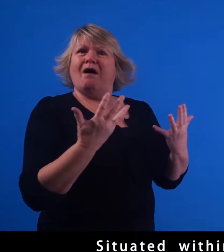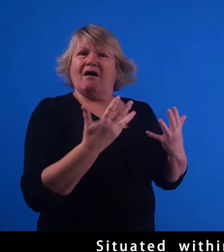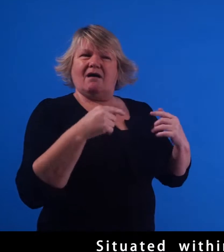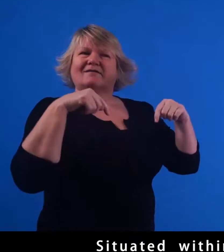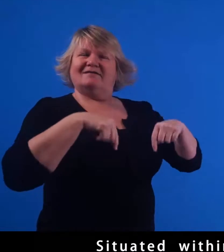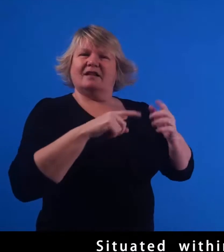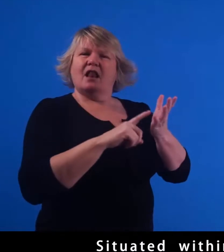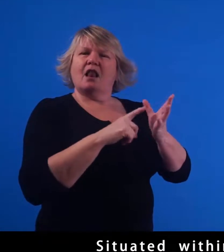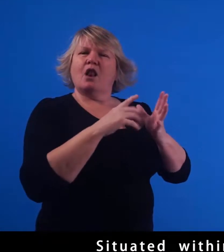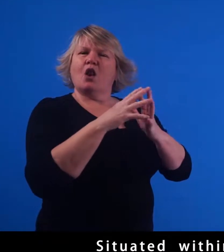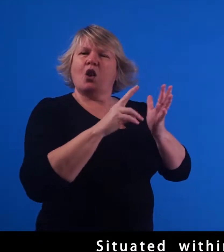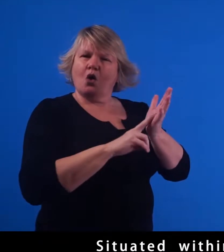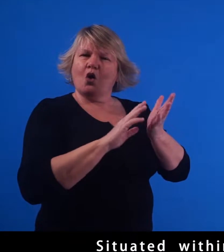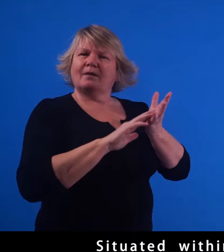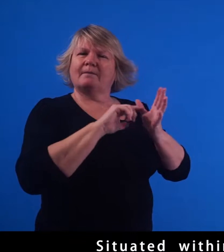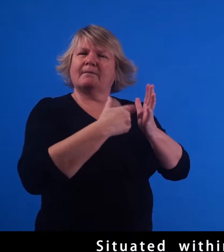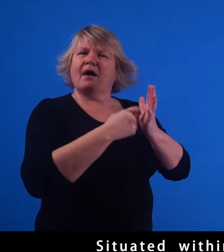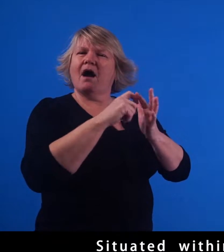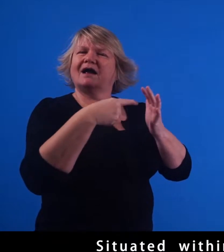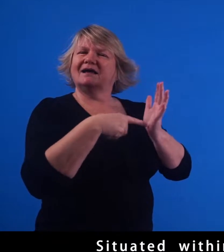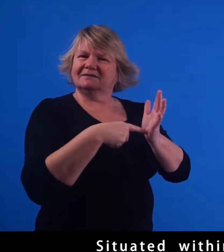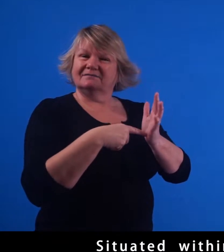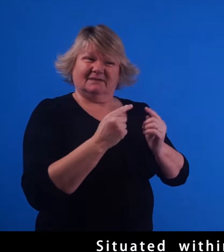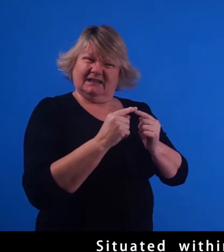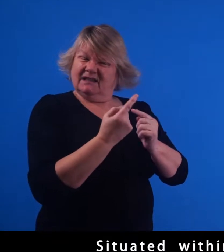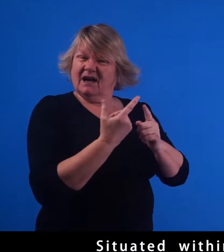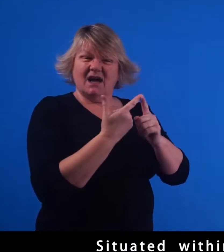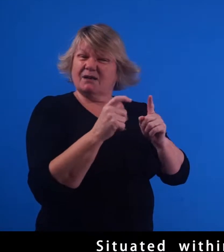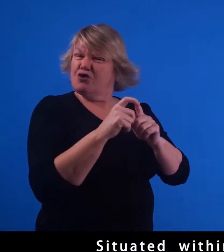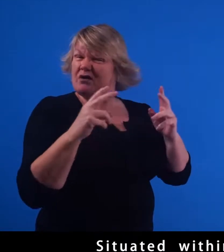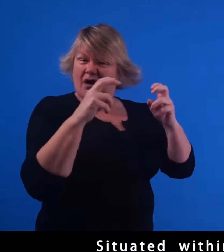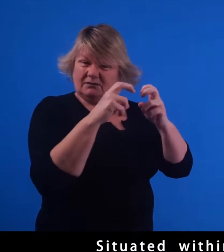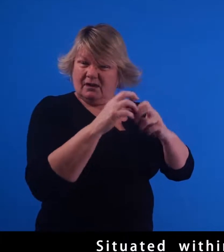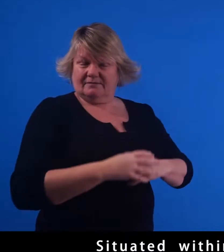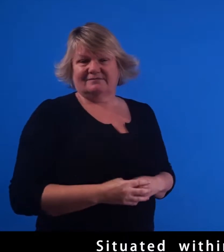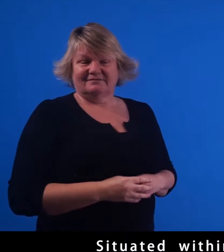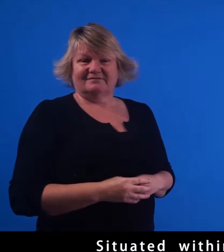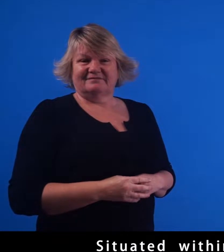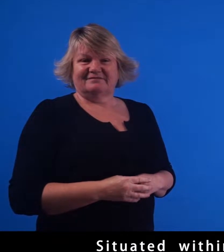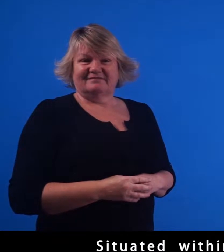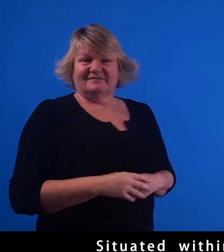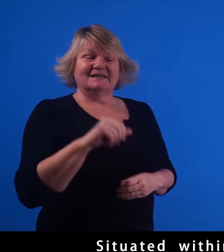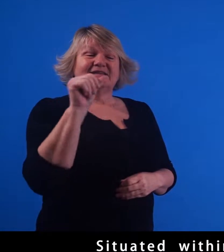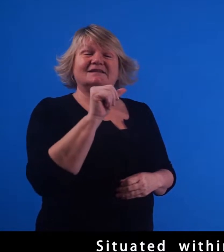Situated within Lady Stair's house, on the Lawn Market, near Edinburgh Castle.